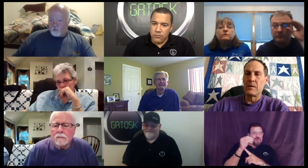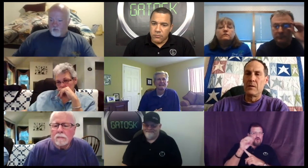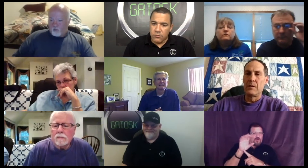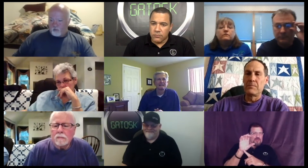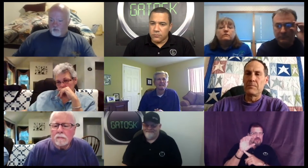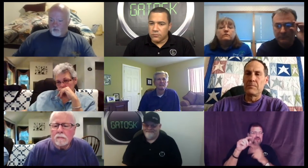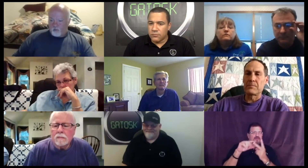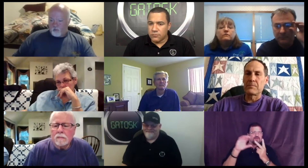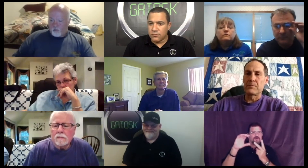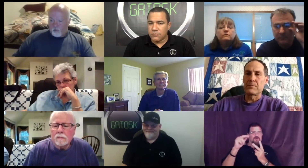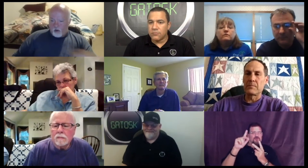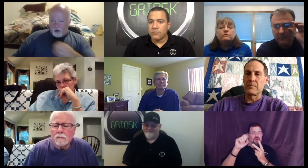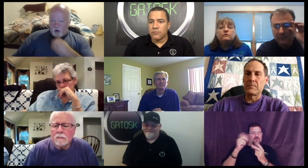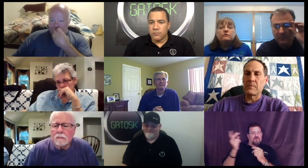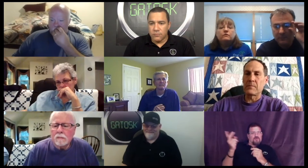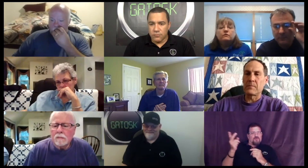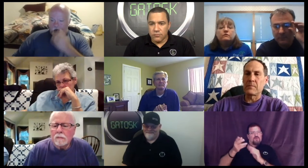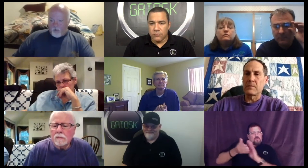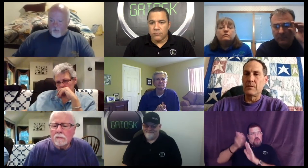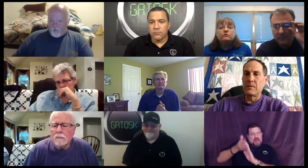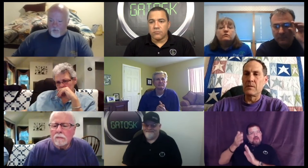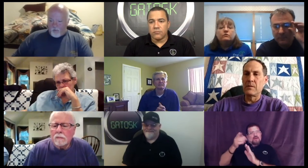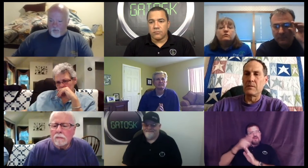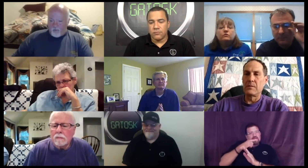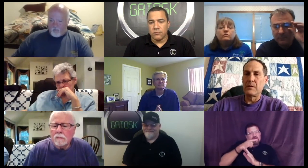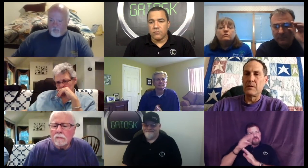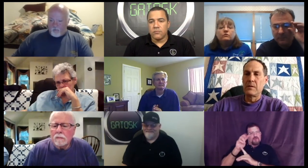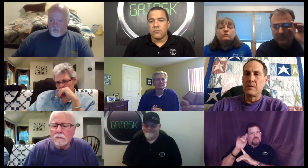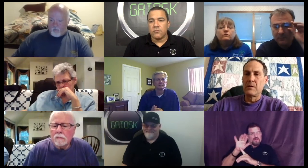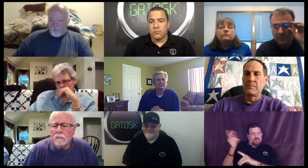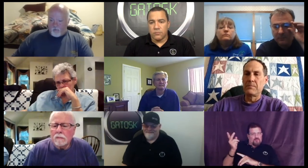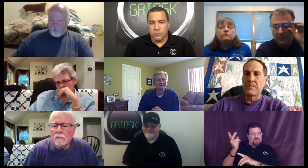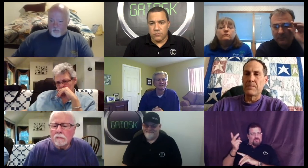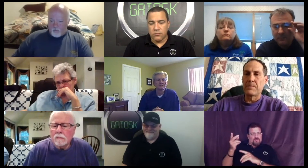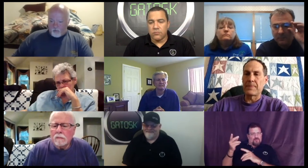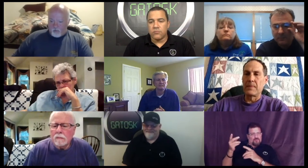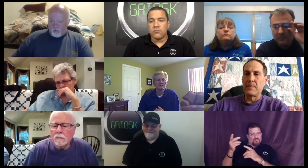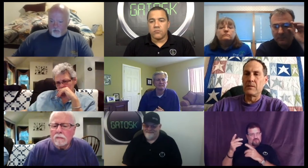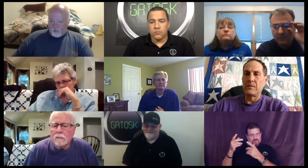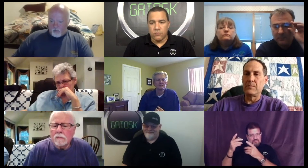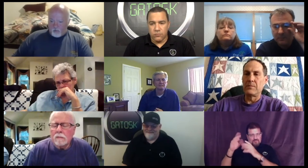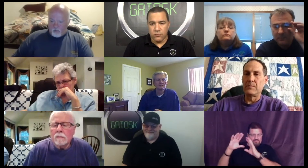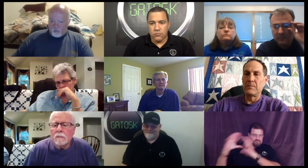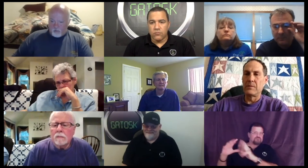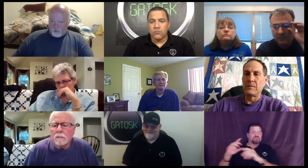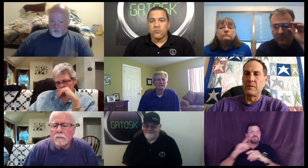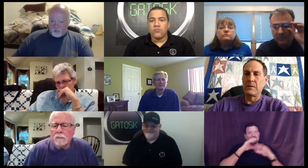I was wondering why not Josie and Charles, they run the hearing side,